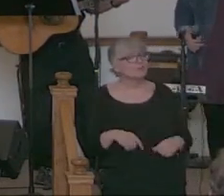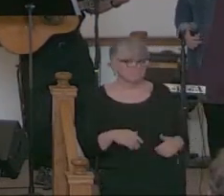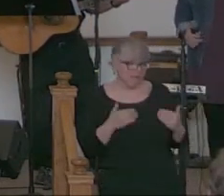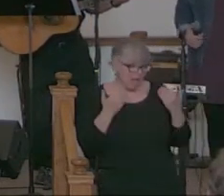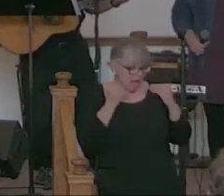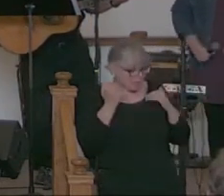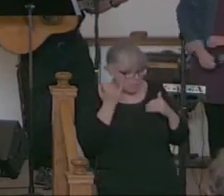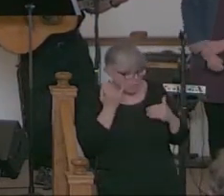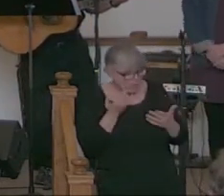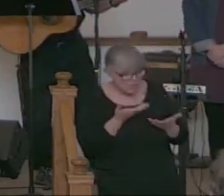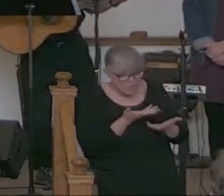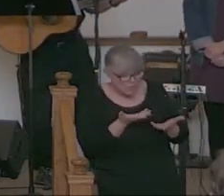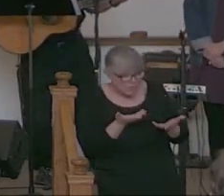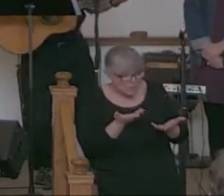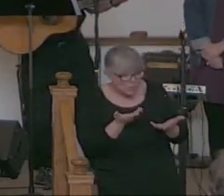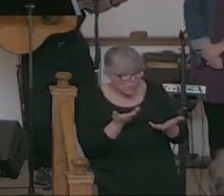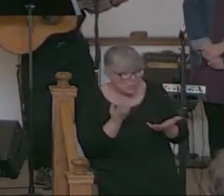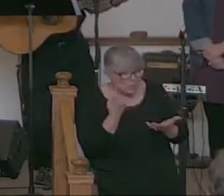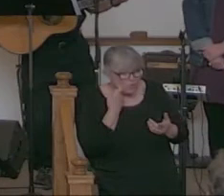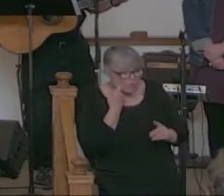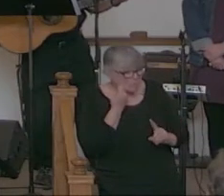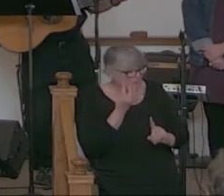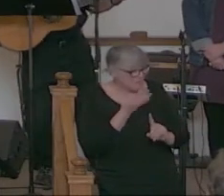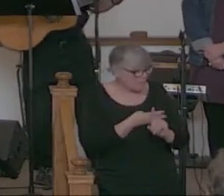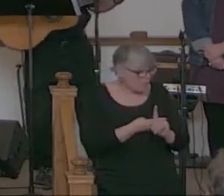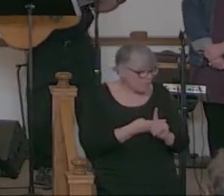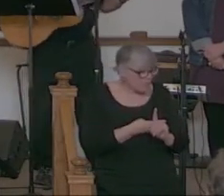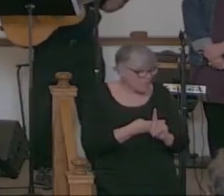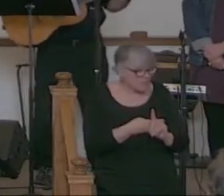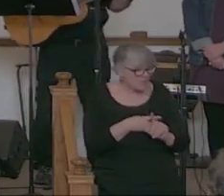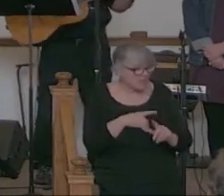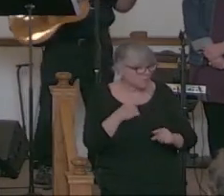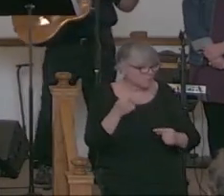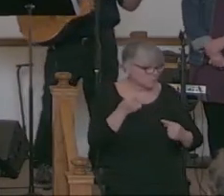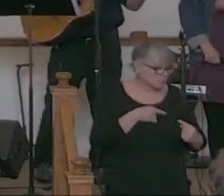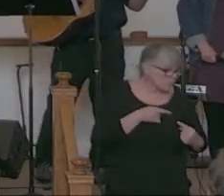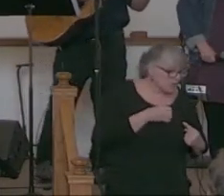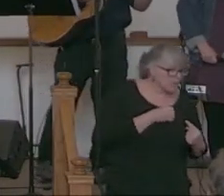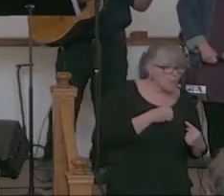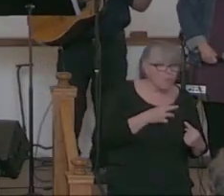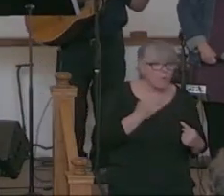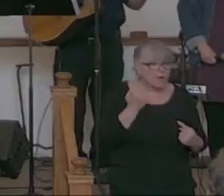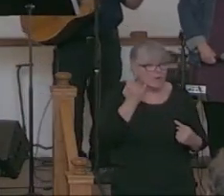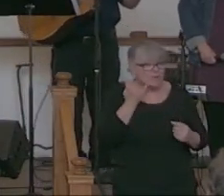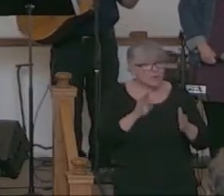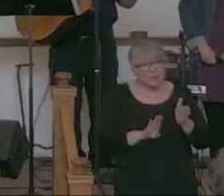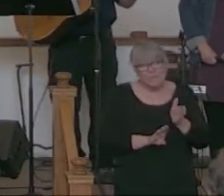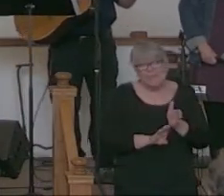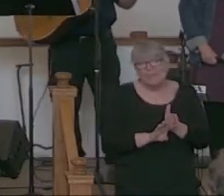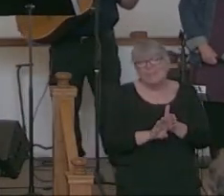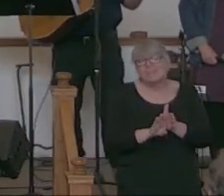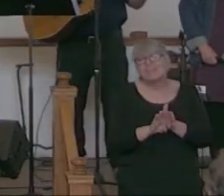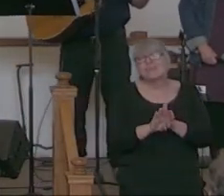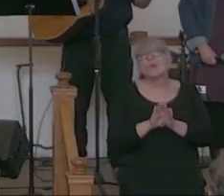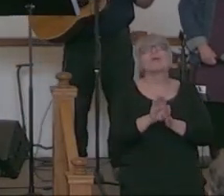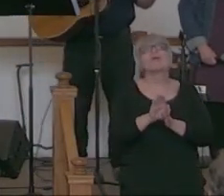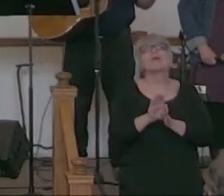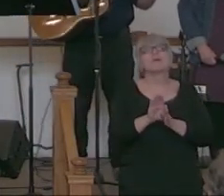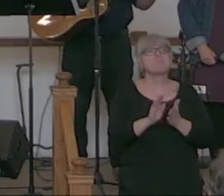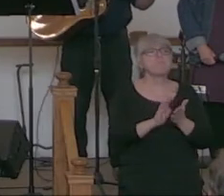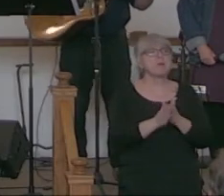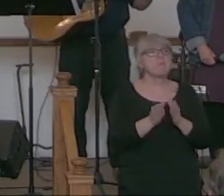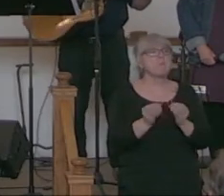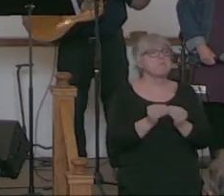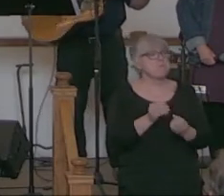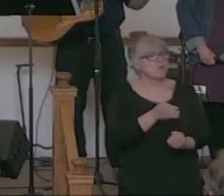don't know if you've walked through something in the last 4 months, or if you've grown, or if you've become like a little more stronger in